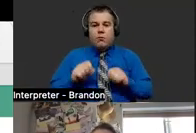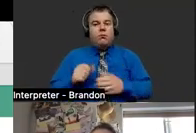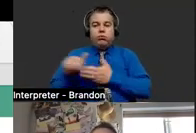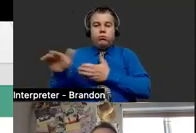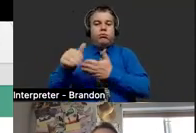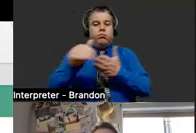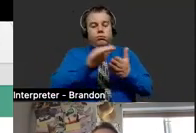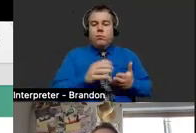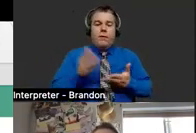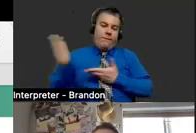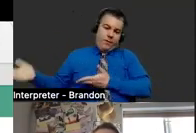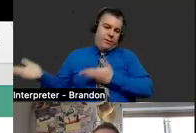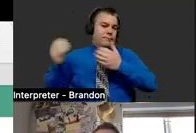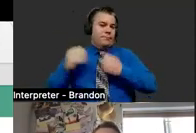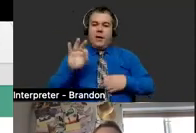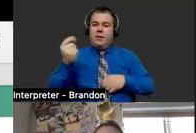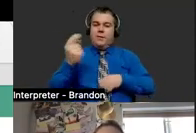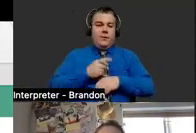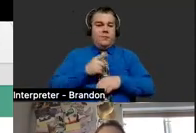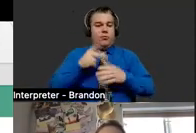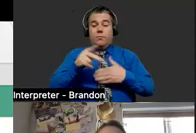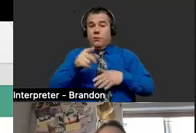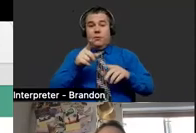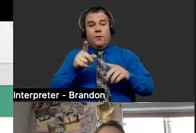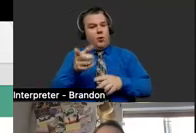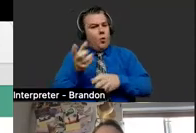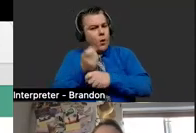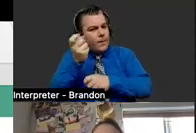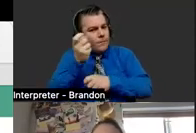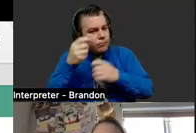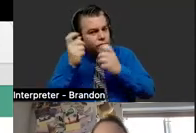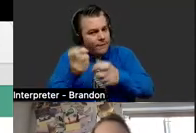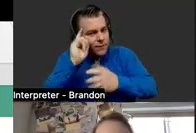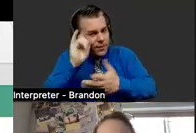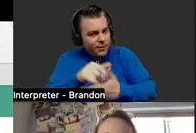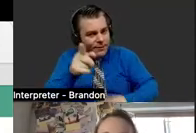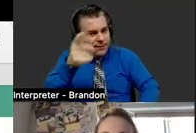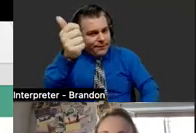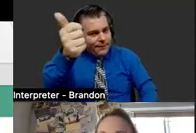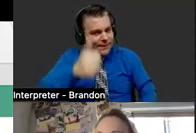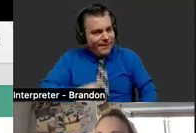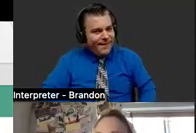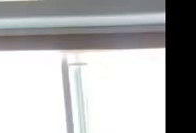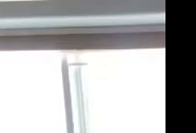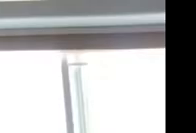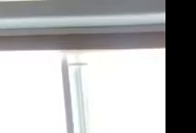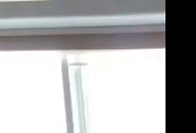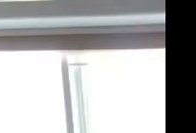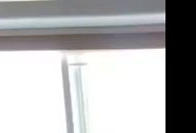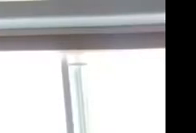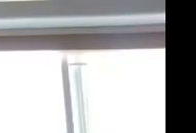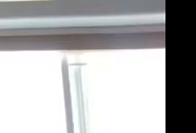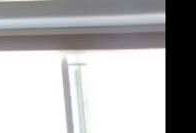90-day program. Wonderful question. You win a prize for that. Hooray. Okay, hold on. I have to grab